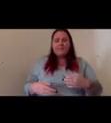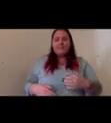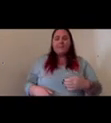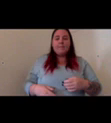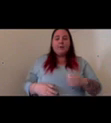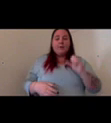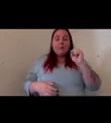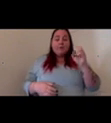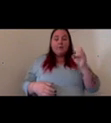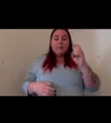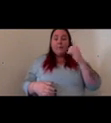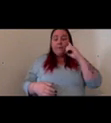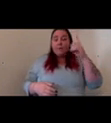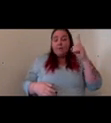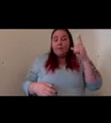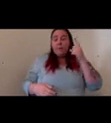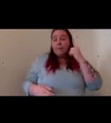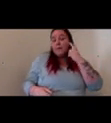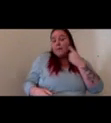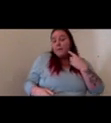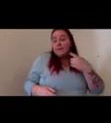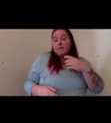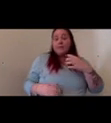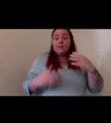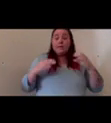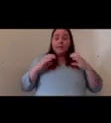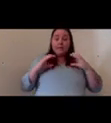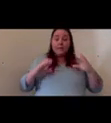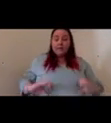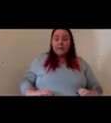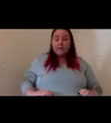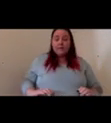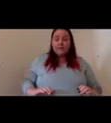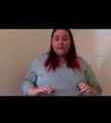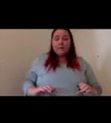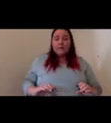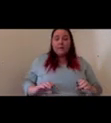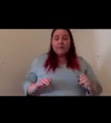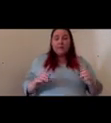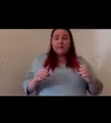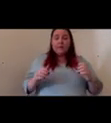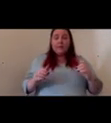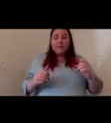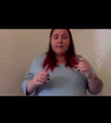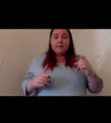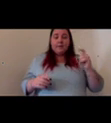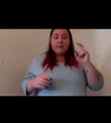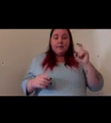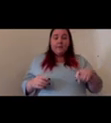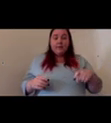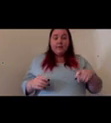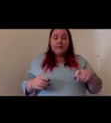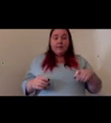or whatever. So for deaf clients,